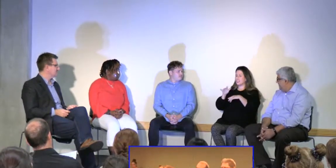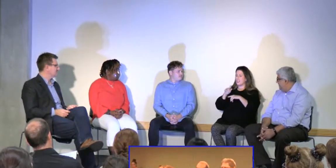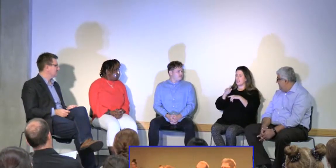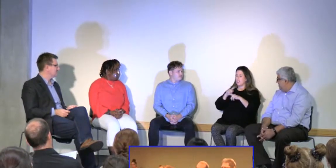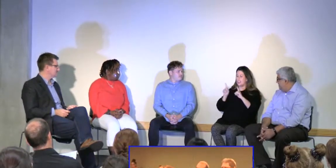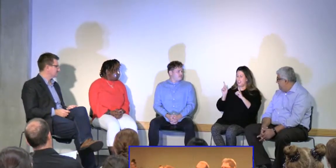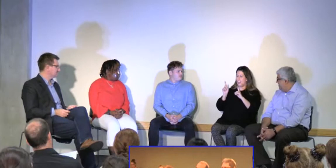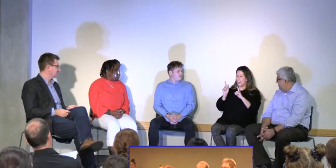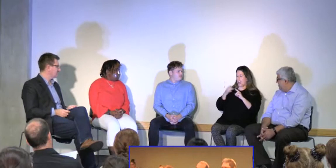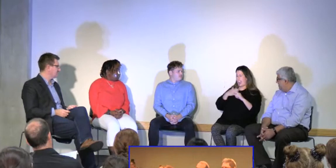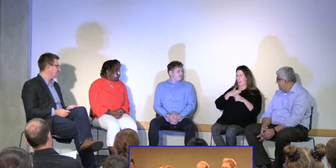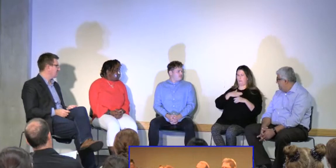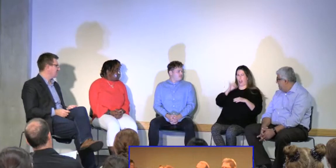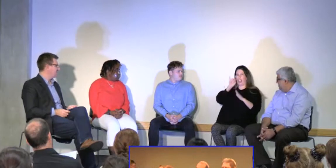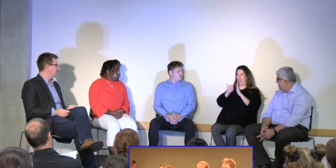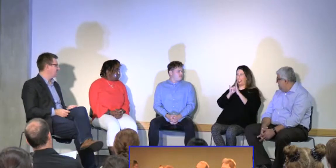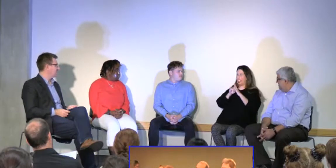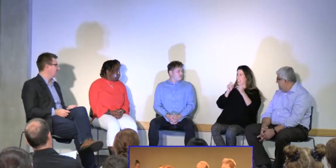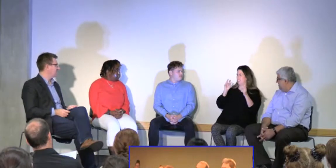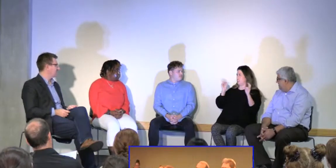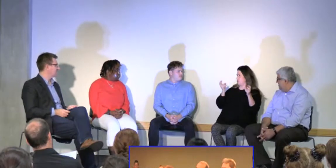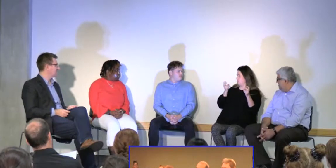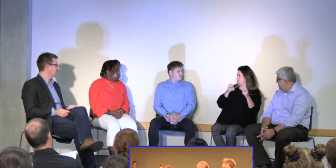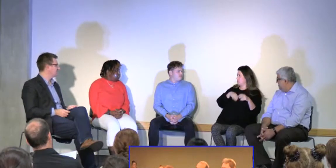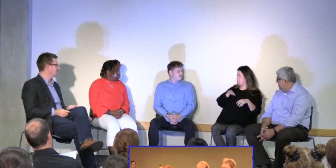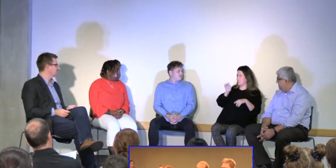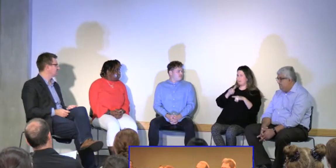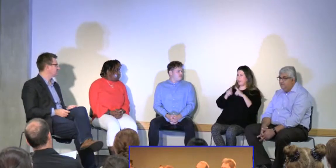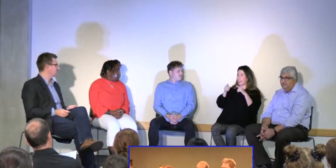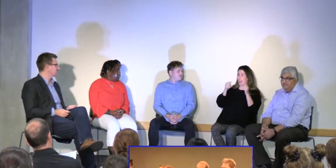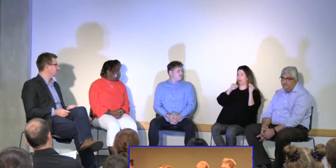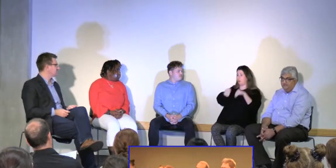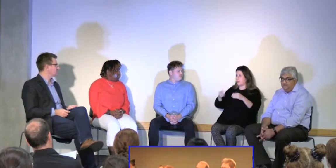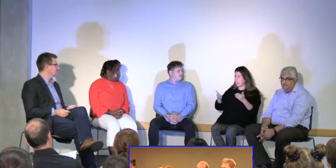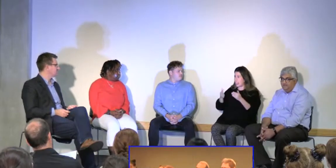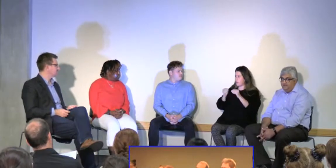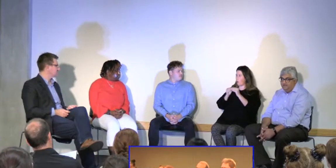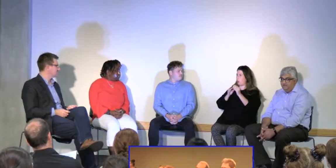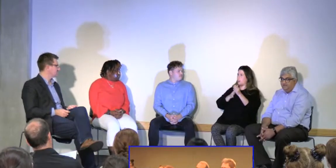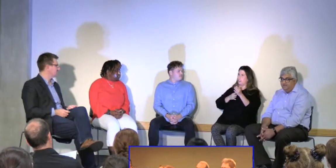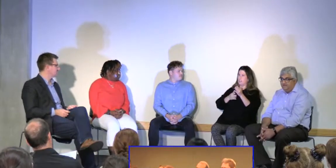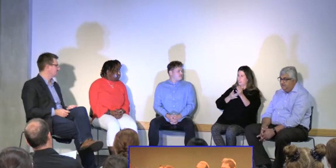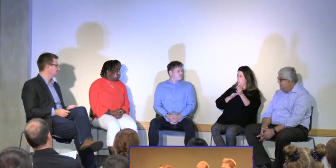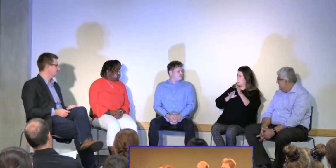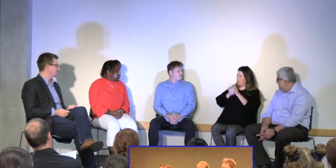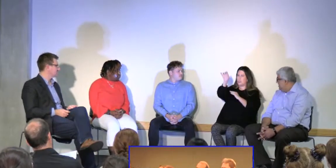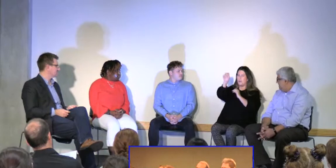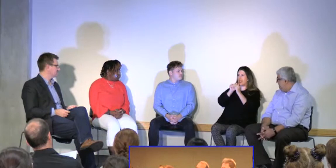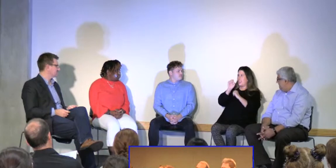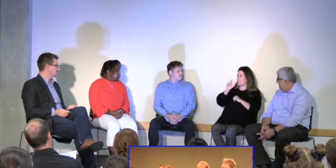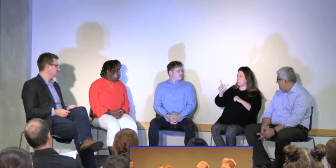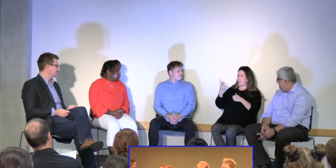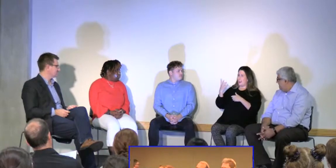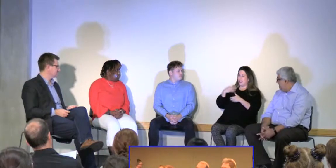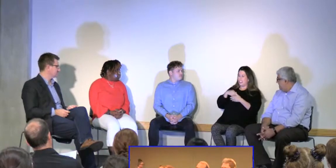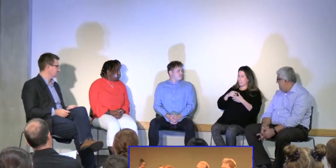I grew up not using American Sign Language as my first language. I grew up using a hybrid of sign as well as